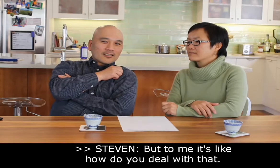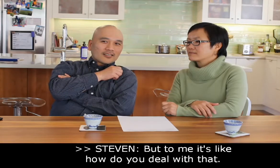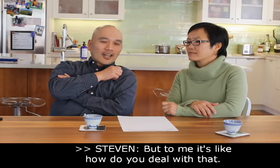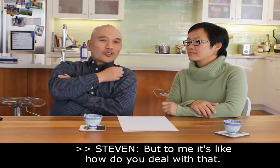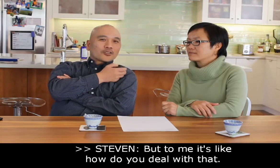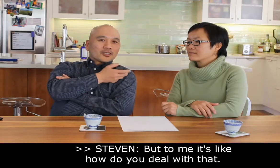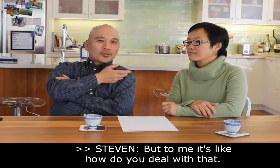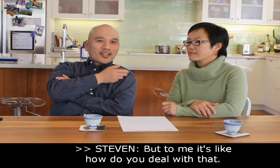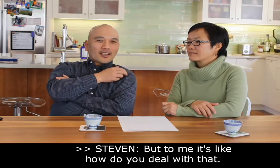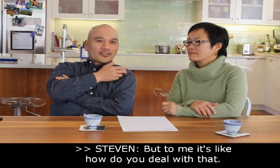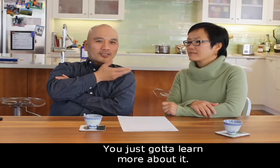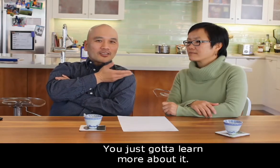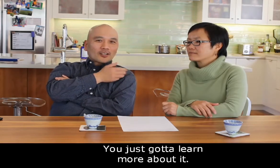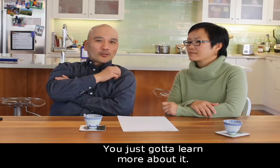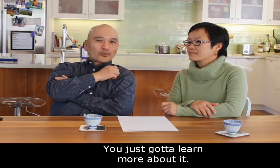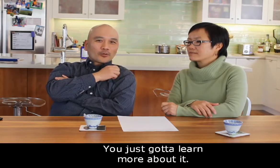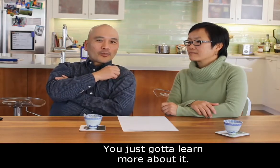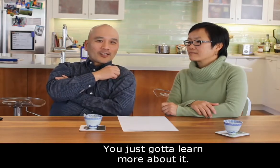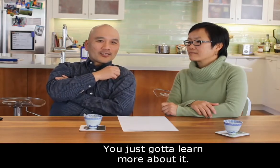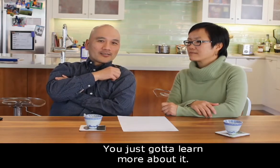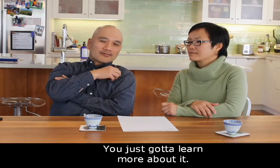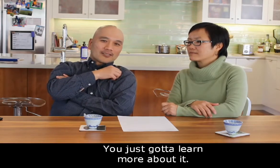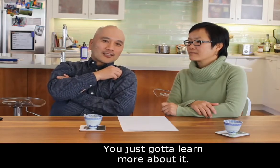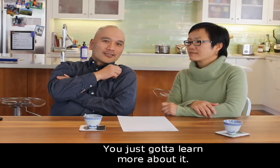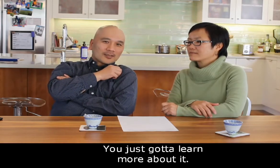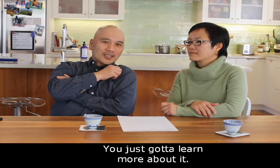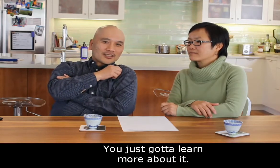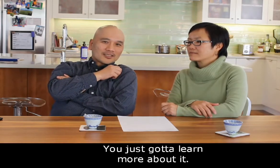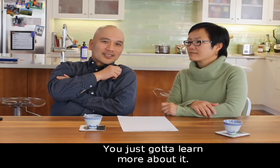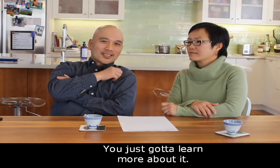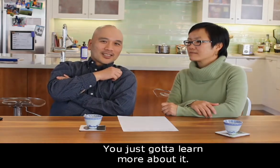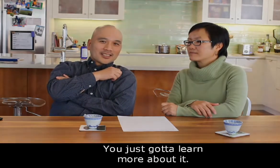how do you deal with that? You just got to learn more about it. Right? I mean, it's.